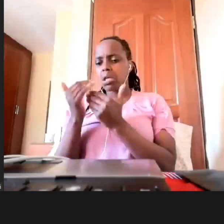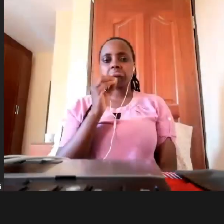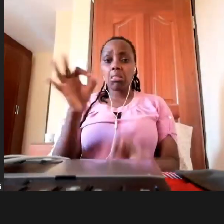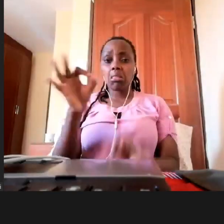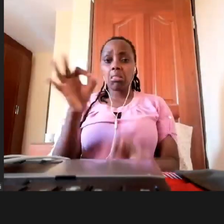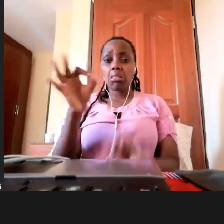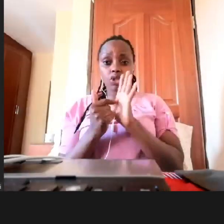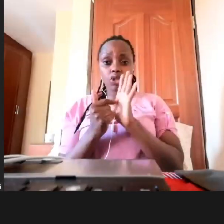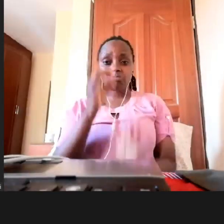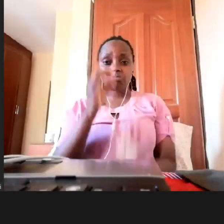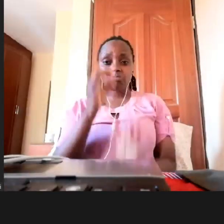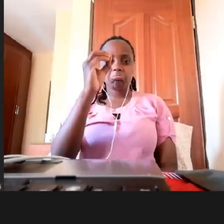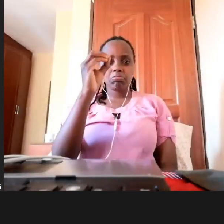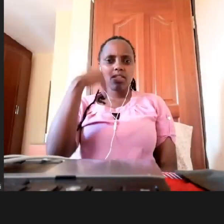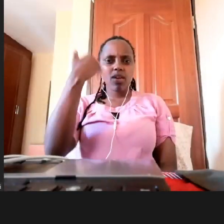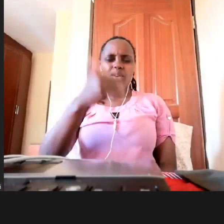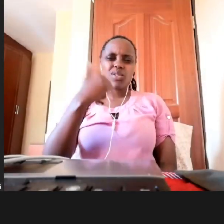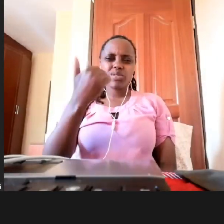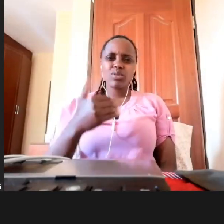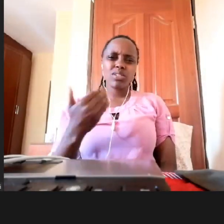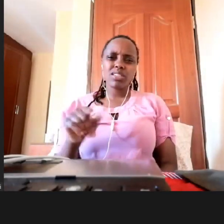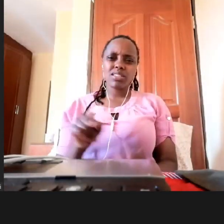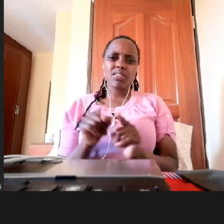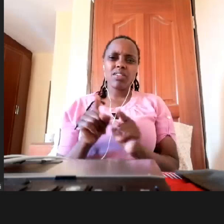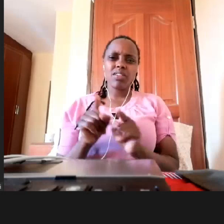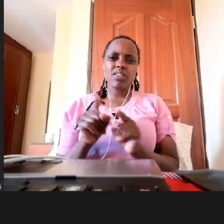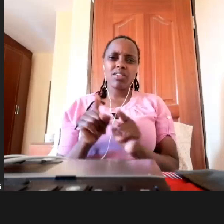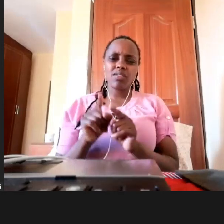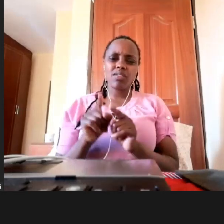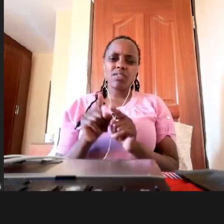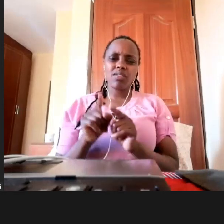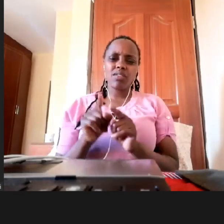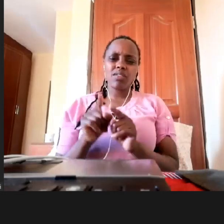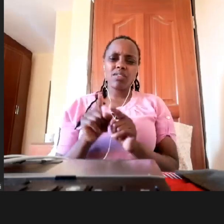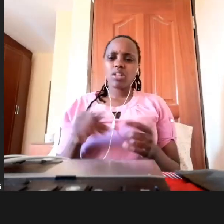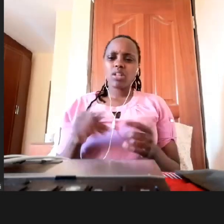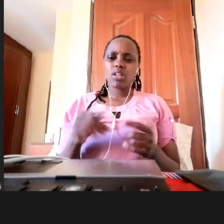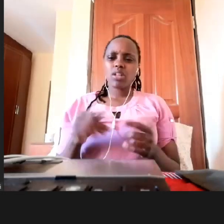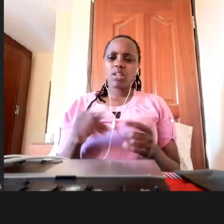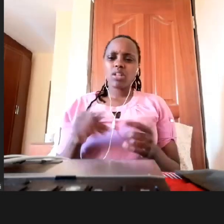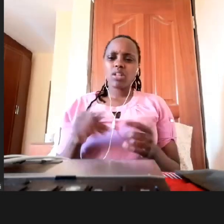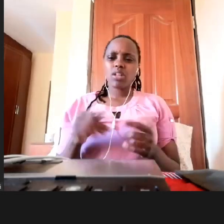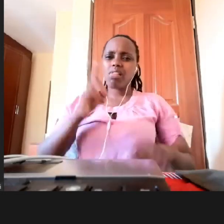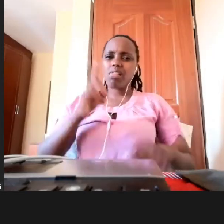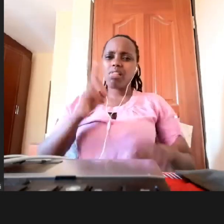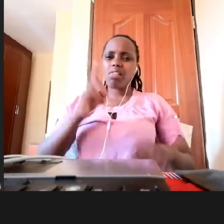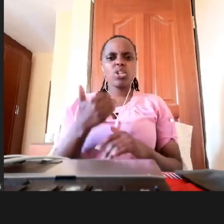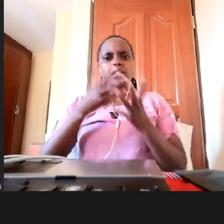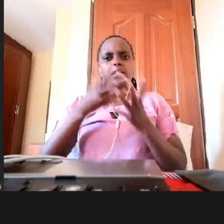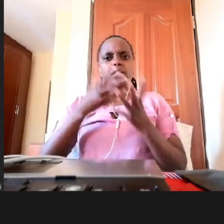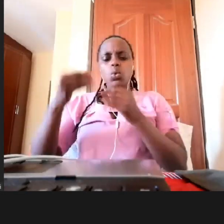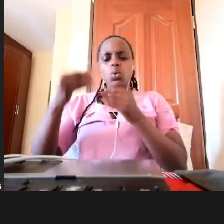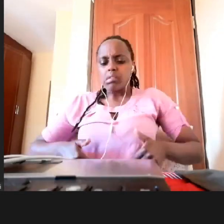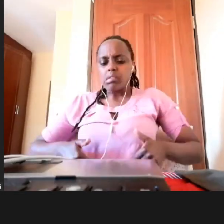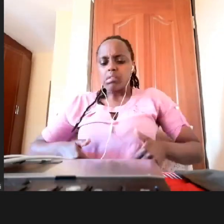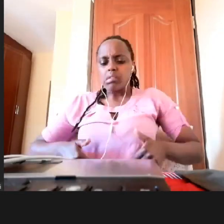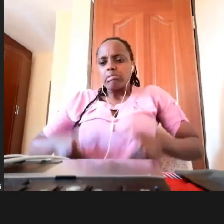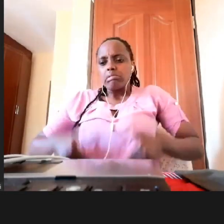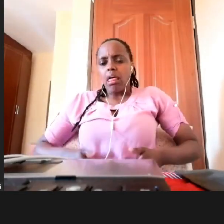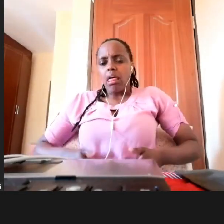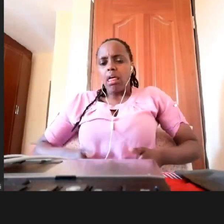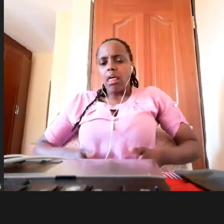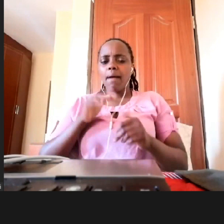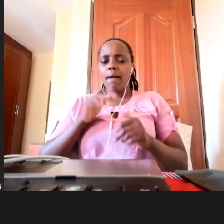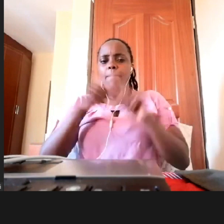She was always on the periphery. So she said to us, I would rather go and starve with my mom than be educated in a